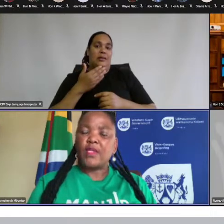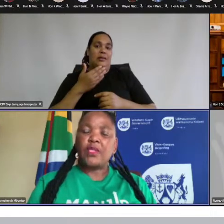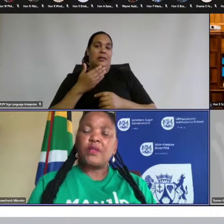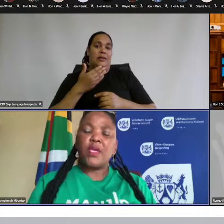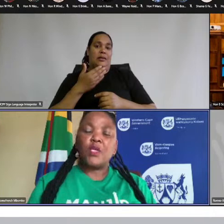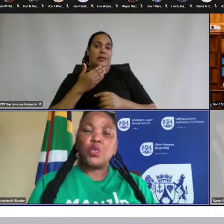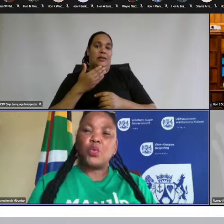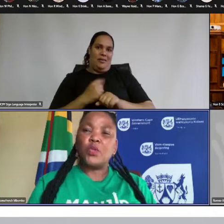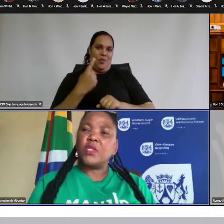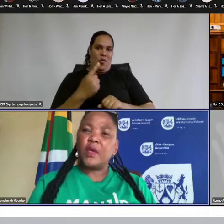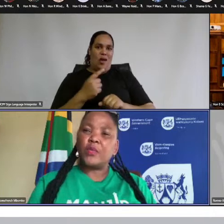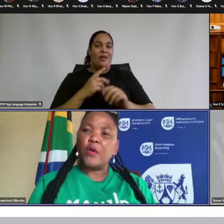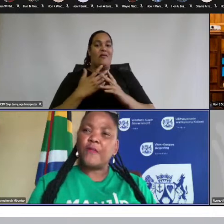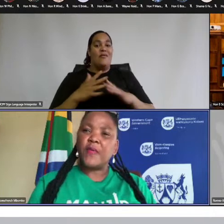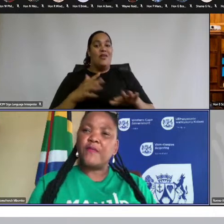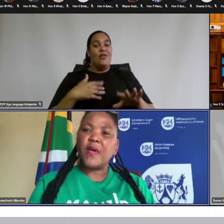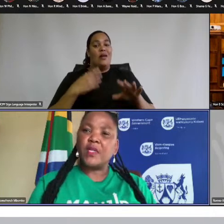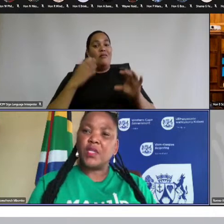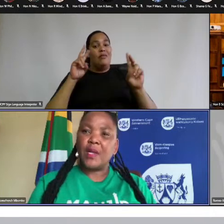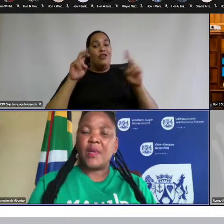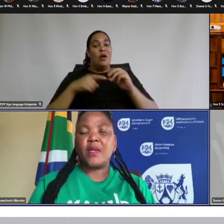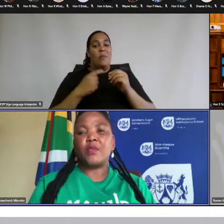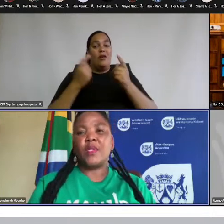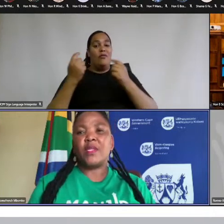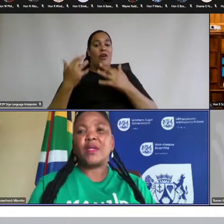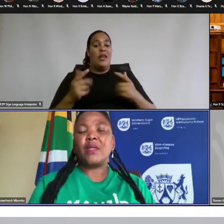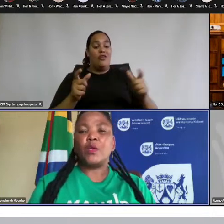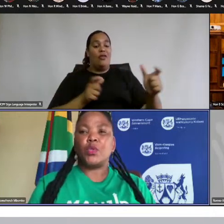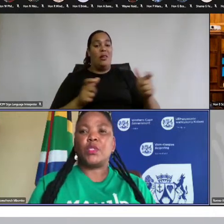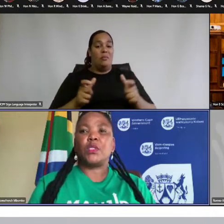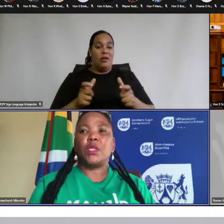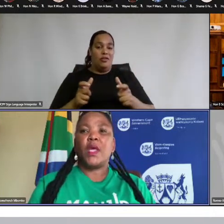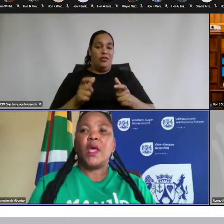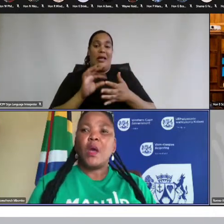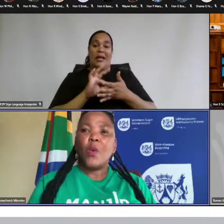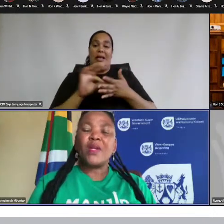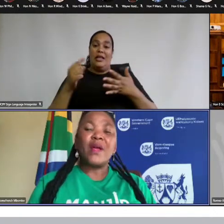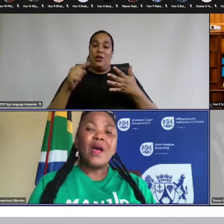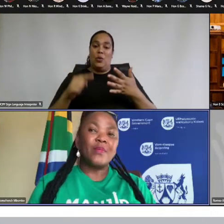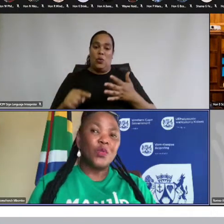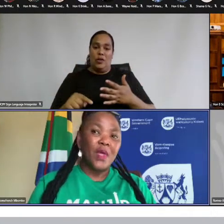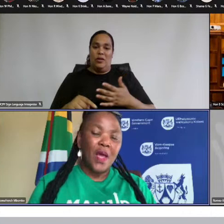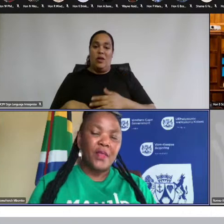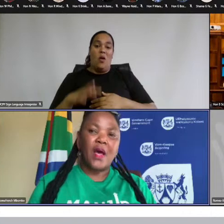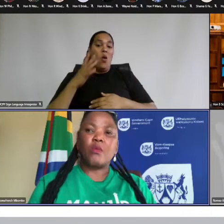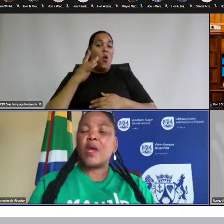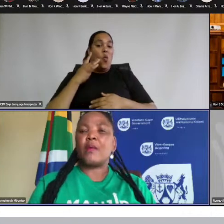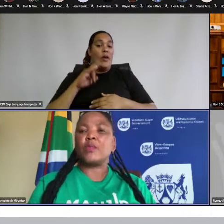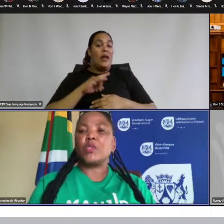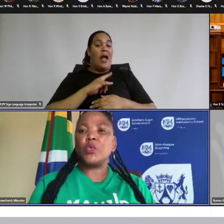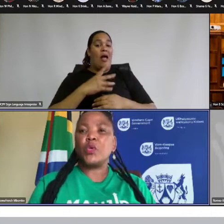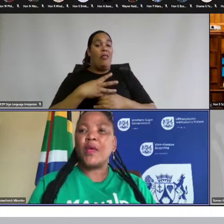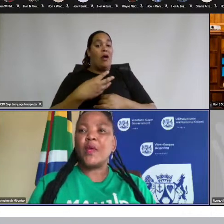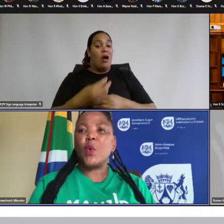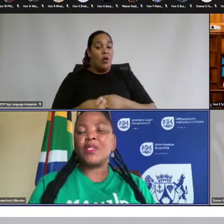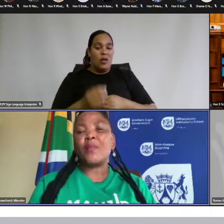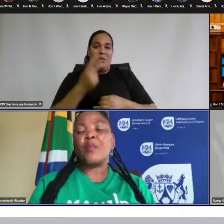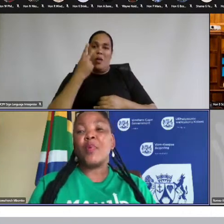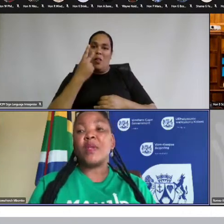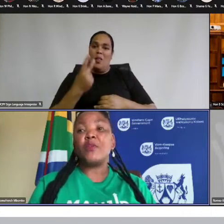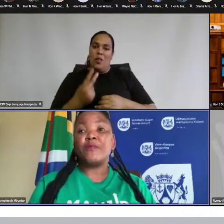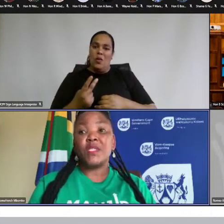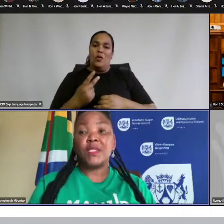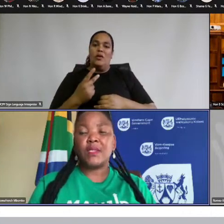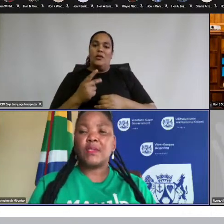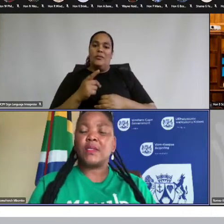already mentioned the issue in terms of the financial management and the clean audit. When it comes to the health outcomes, look at the